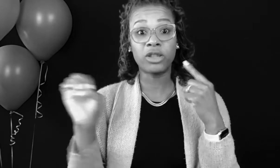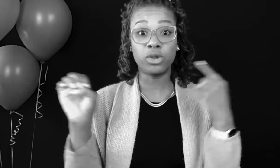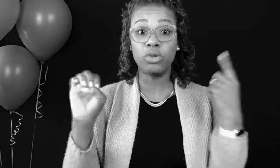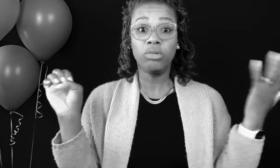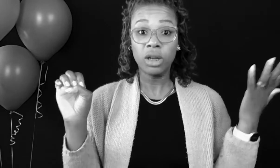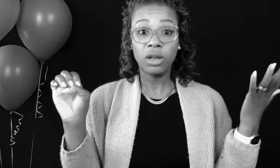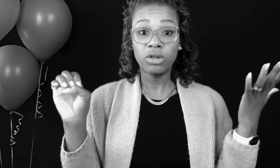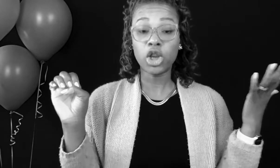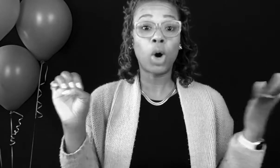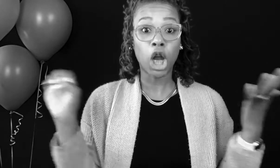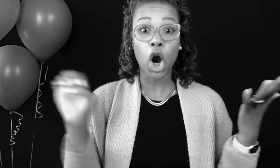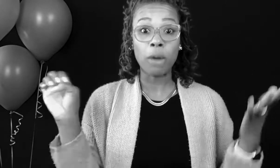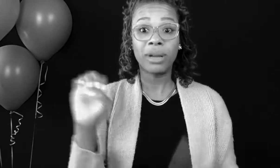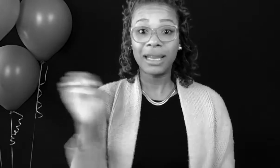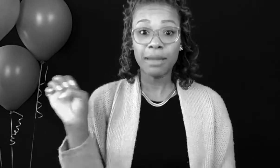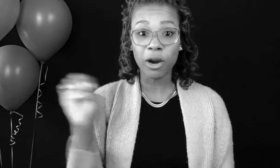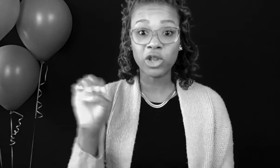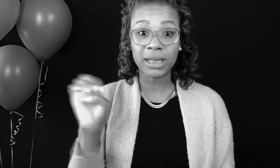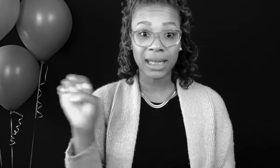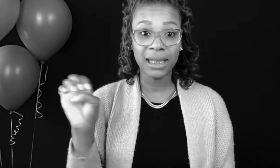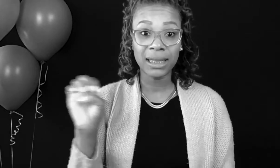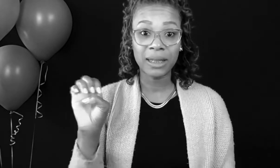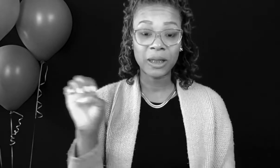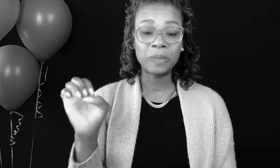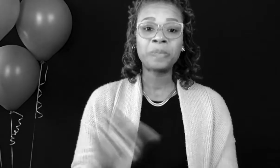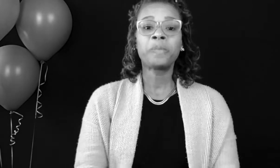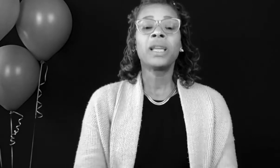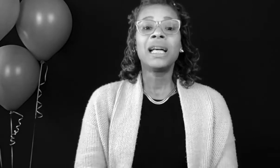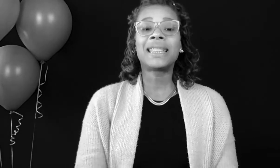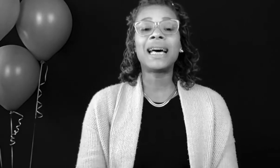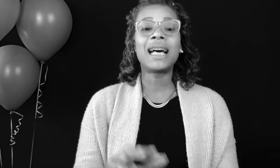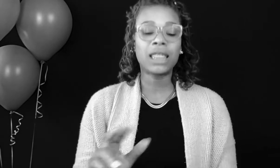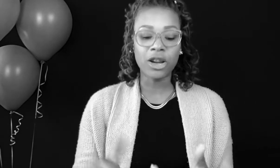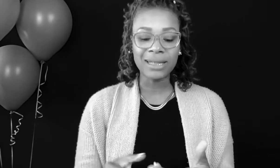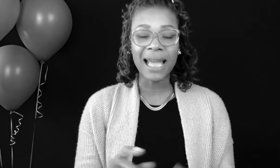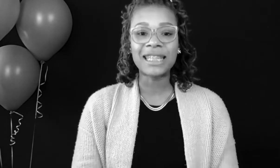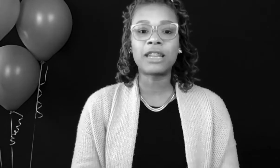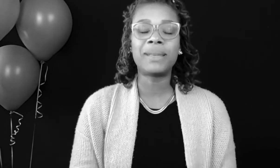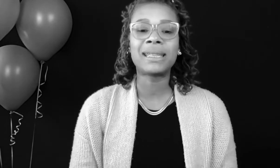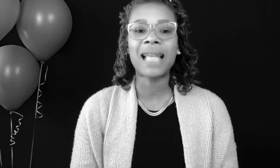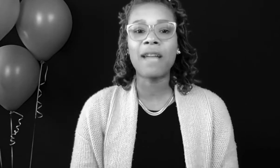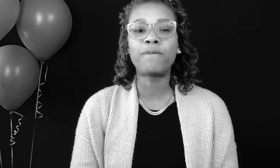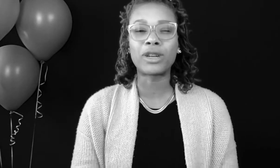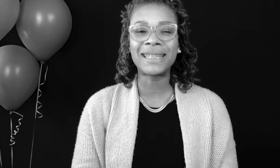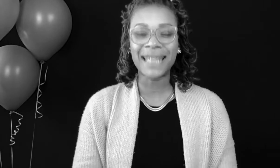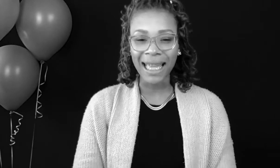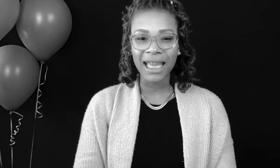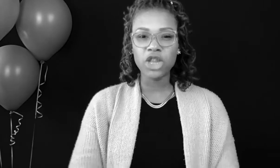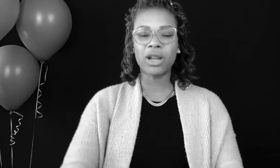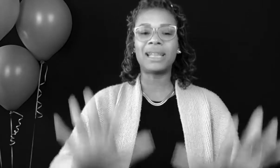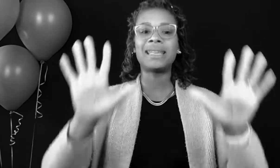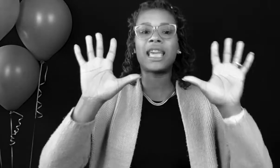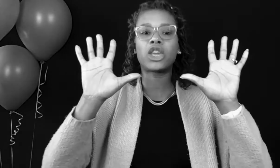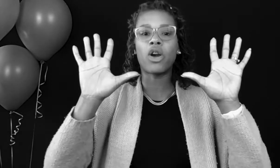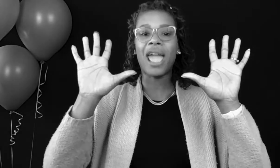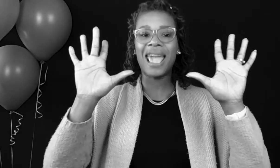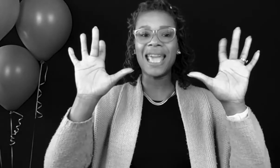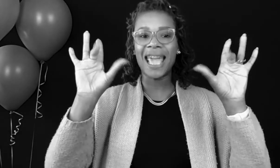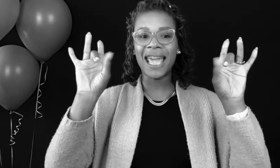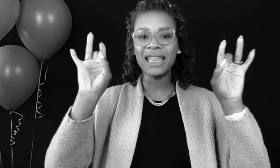to show alarm. Emergency. The third sign is going to be the sign for sick. You're going to take your 8 hand. This is